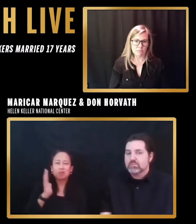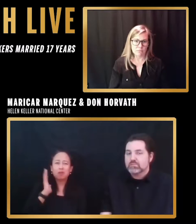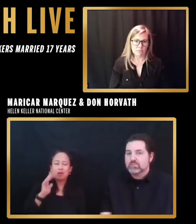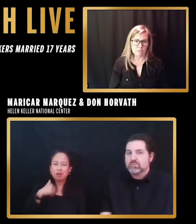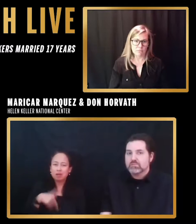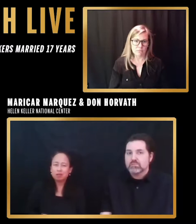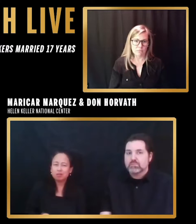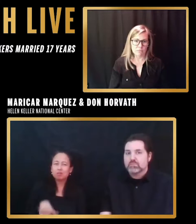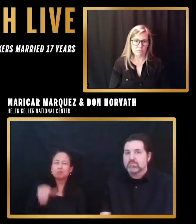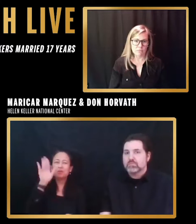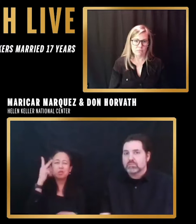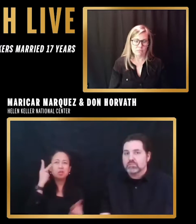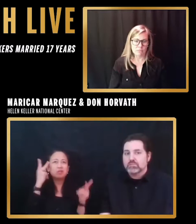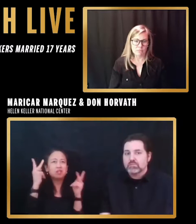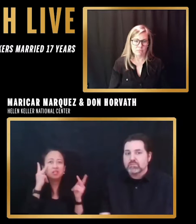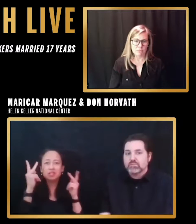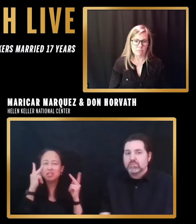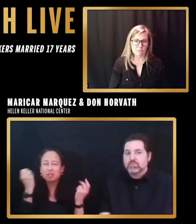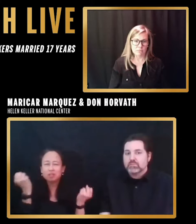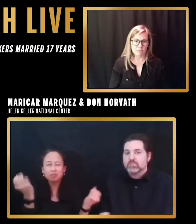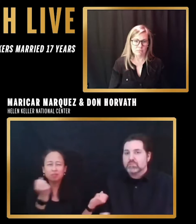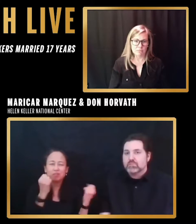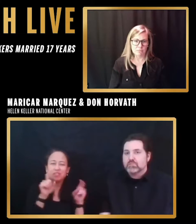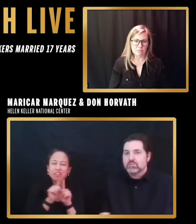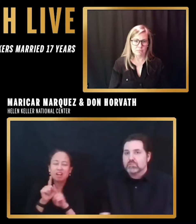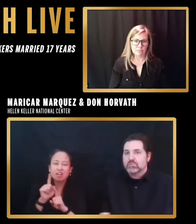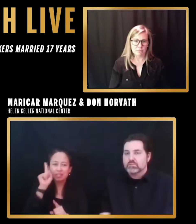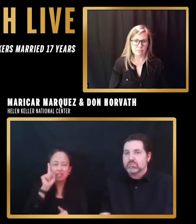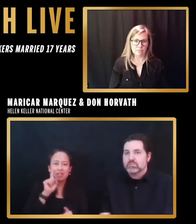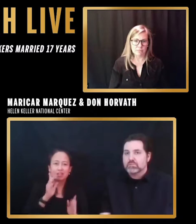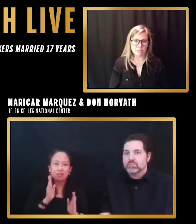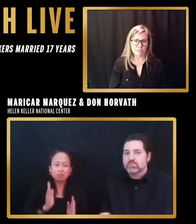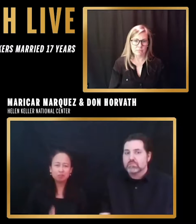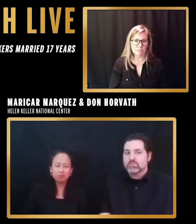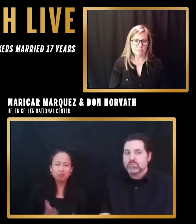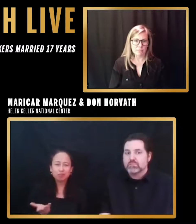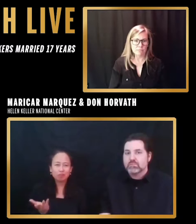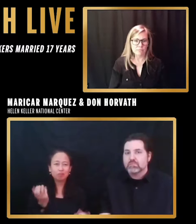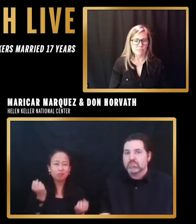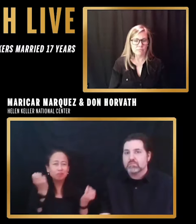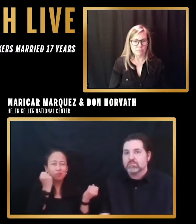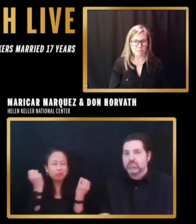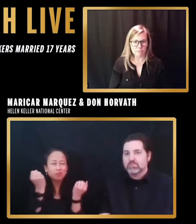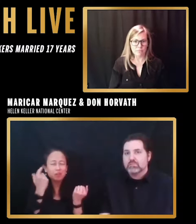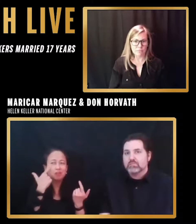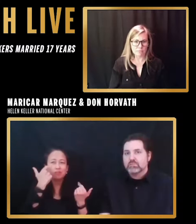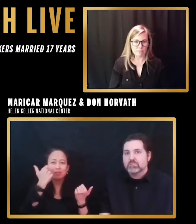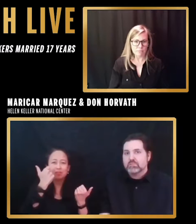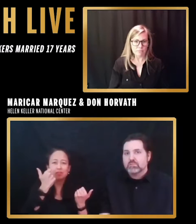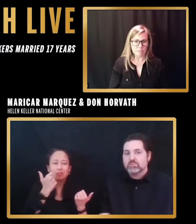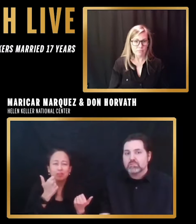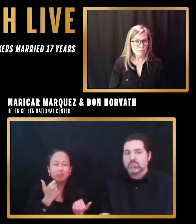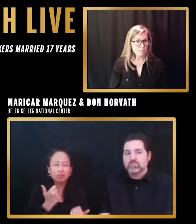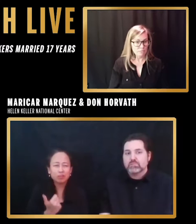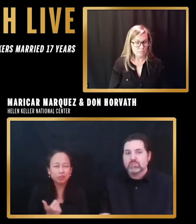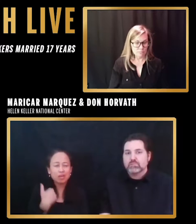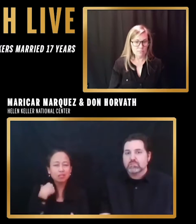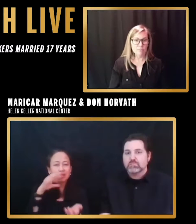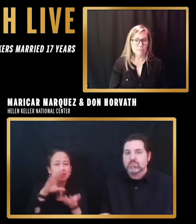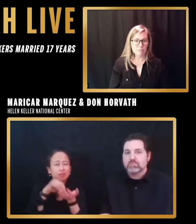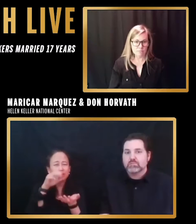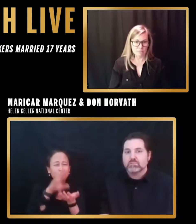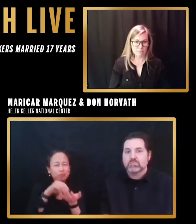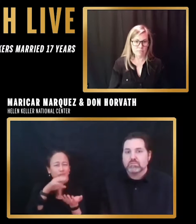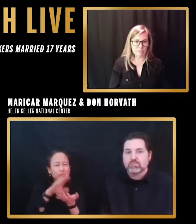So at first I had a hard time seeing in the dark, and it got worse from there. I grew up just as a deaf person using